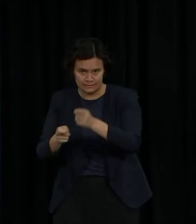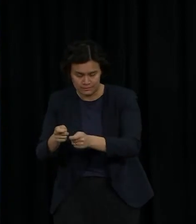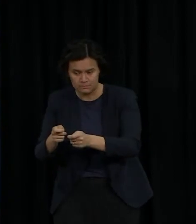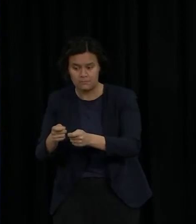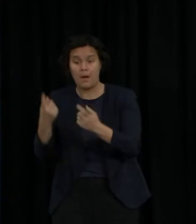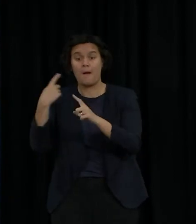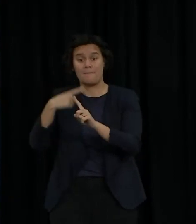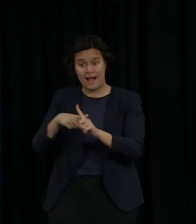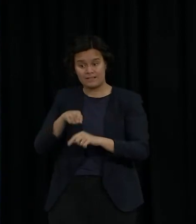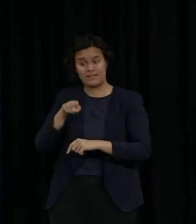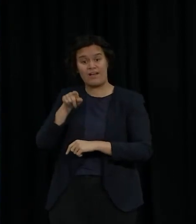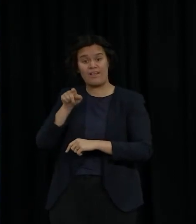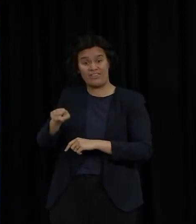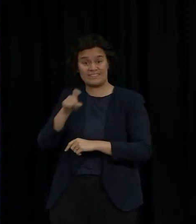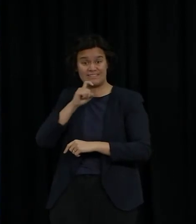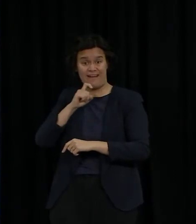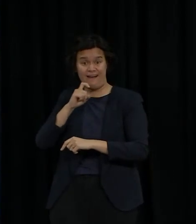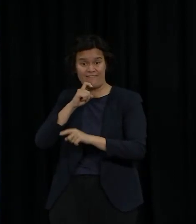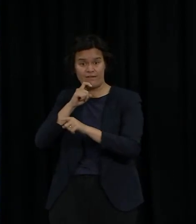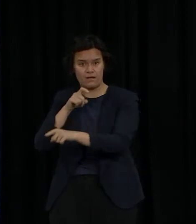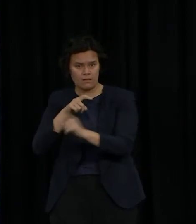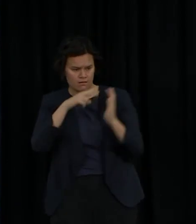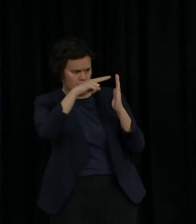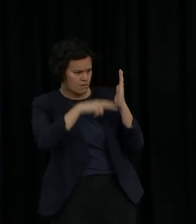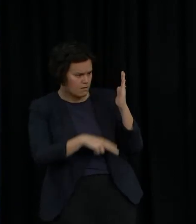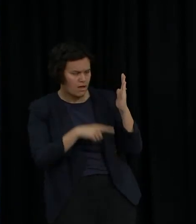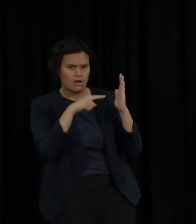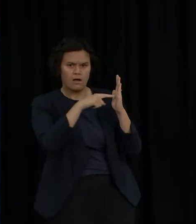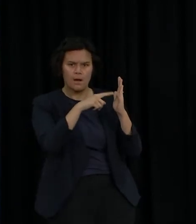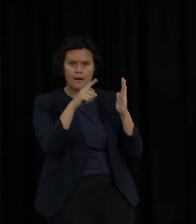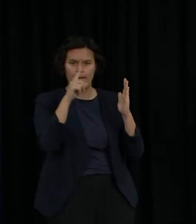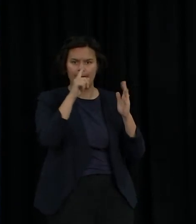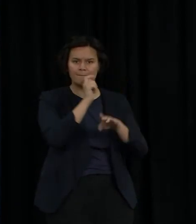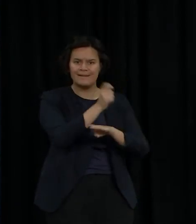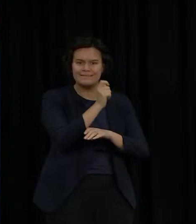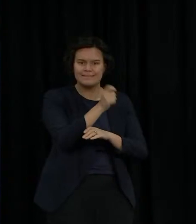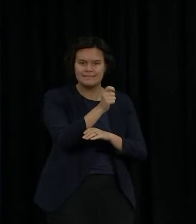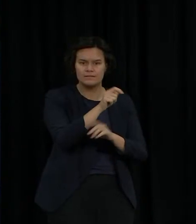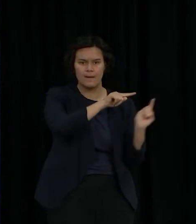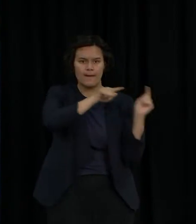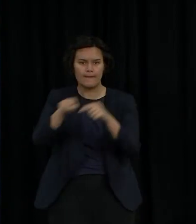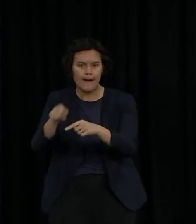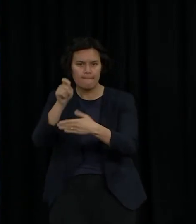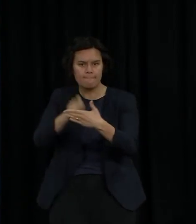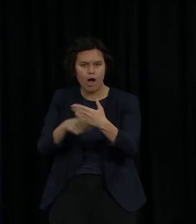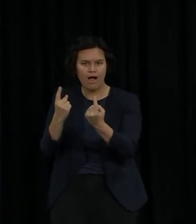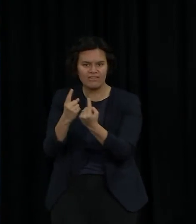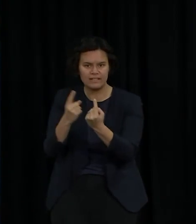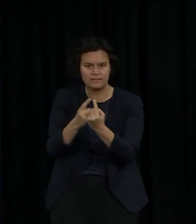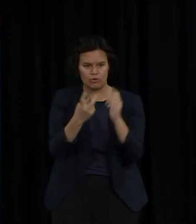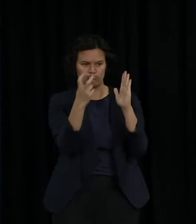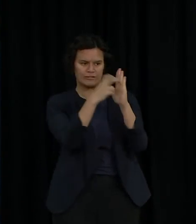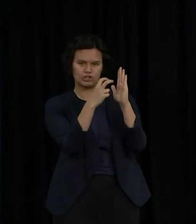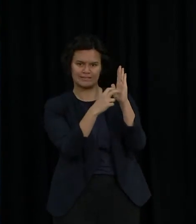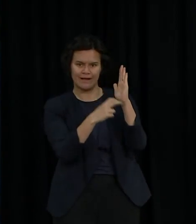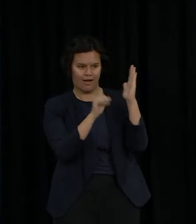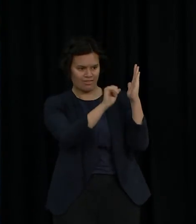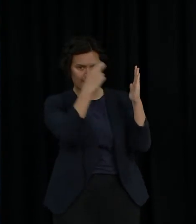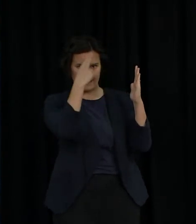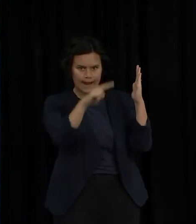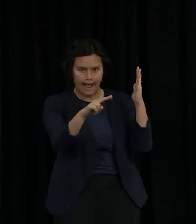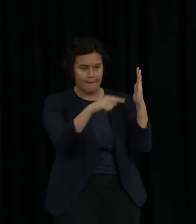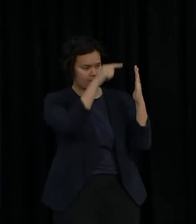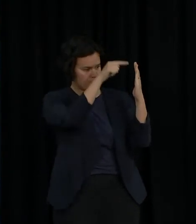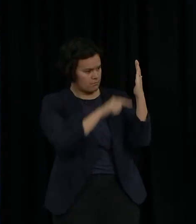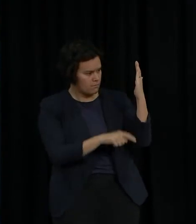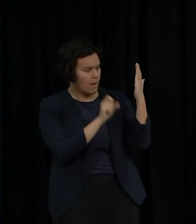the testing was available. That pop-up site will continue into next week as long as the demand continues. And